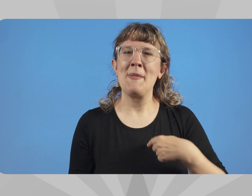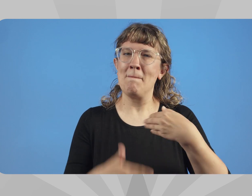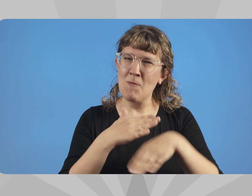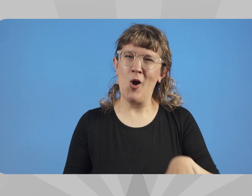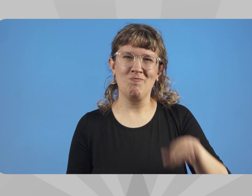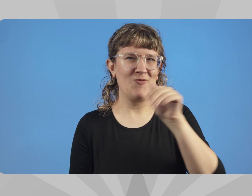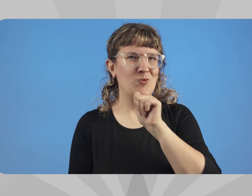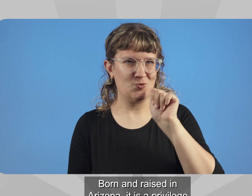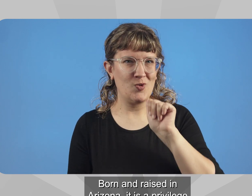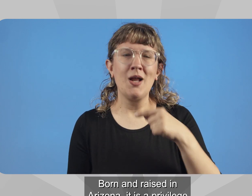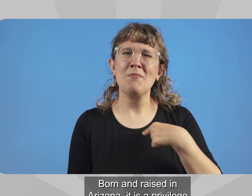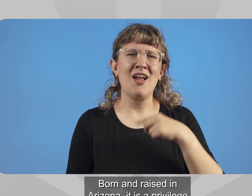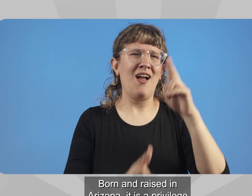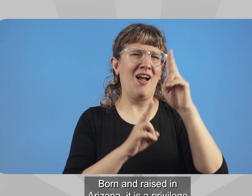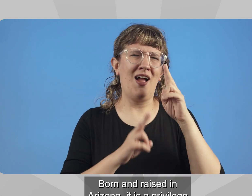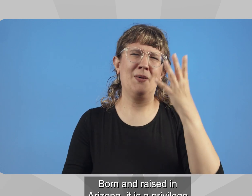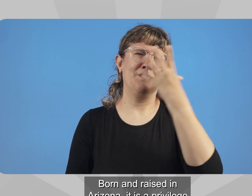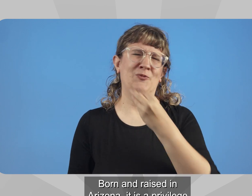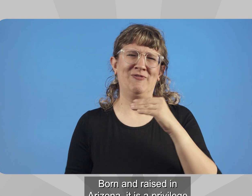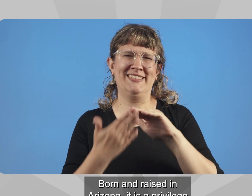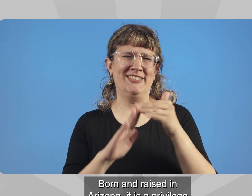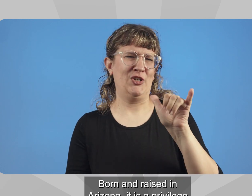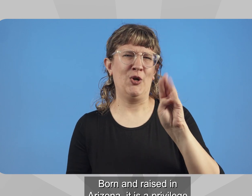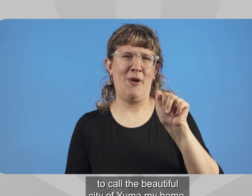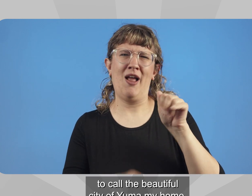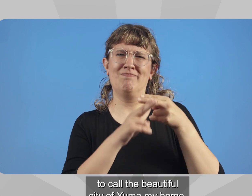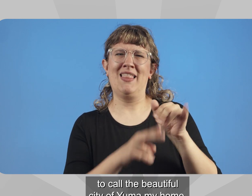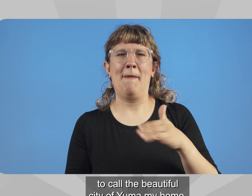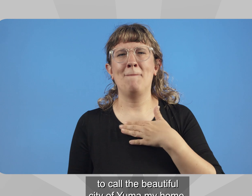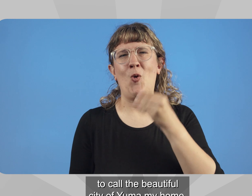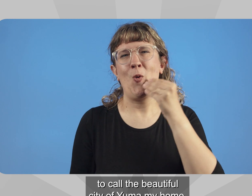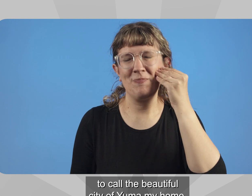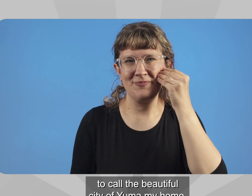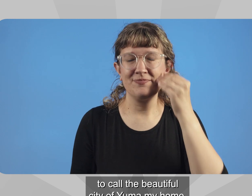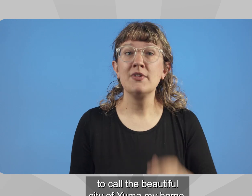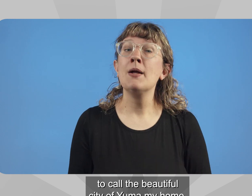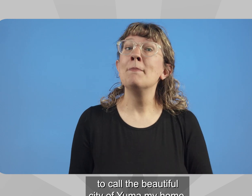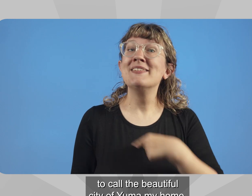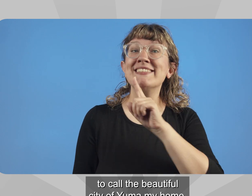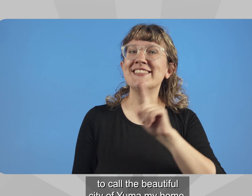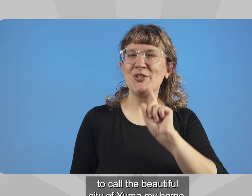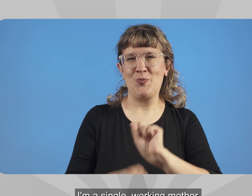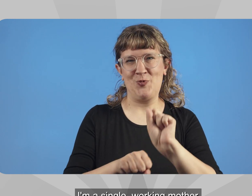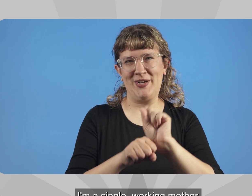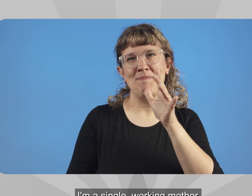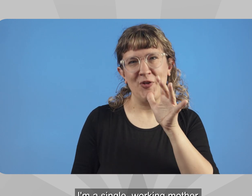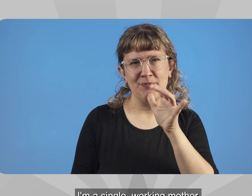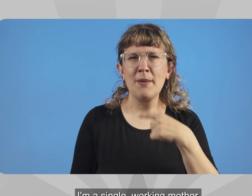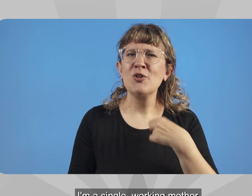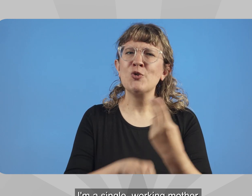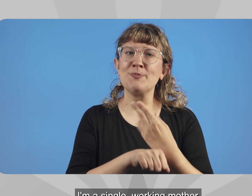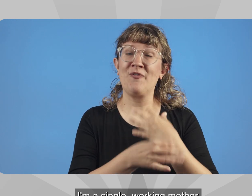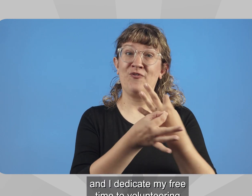Statement. Born and raised in Arizona, it is a privilege to call the beautiful city of Yuma my home. I am a